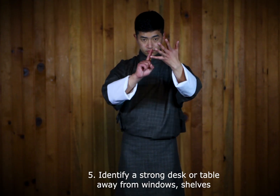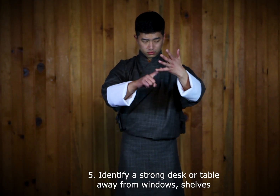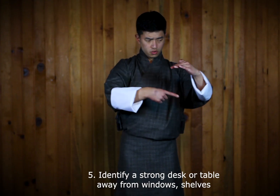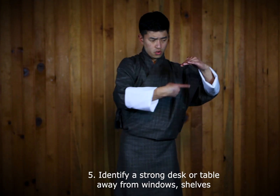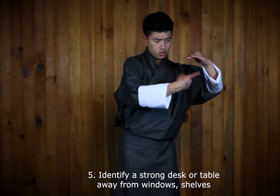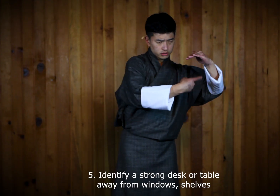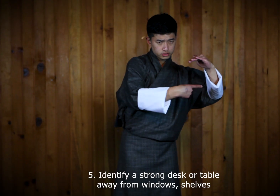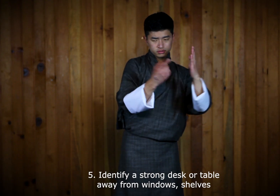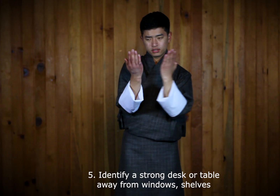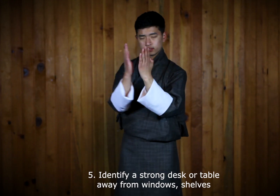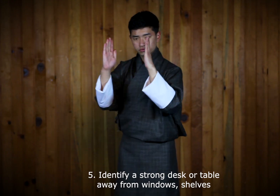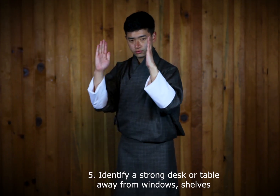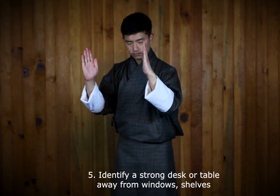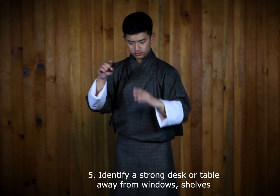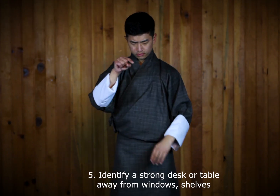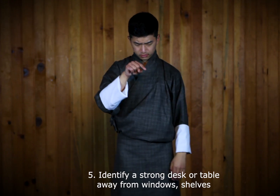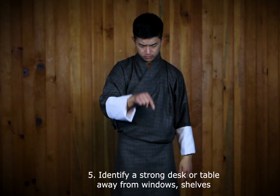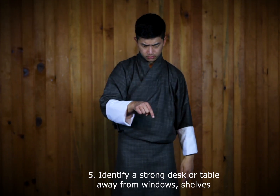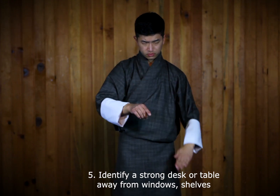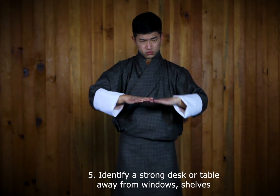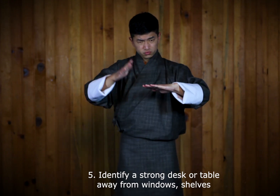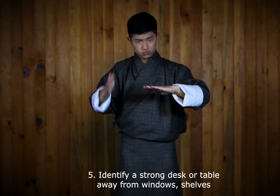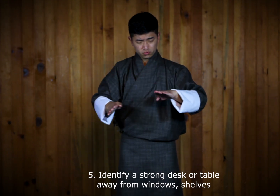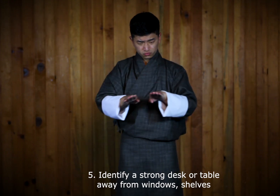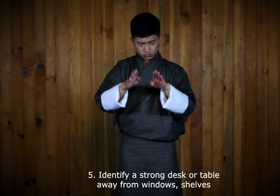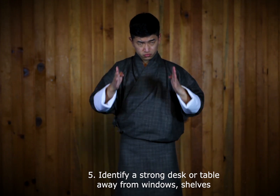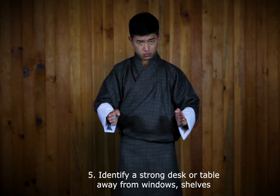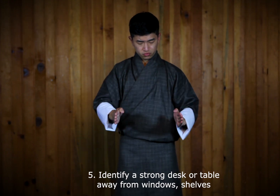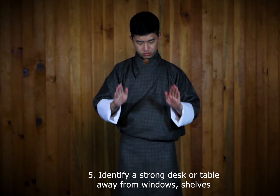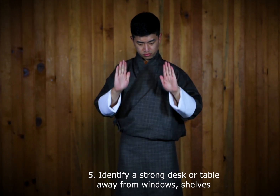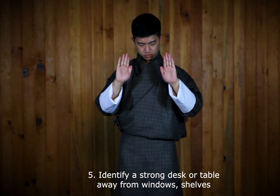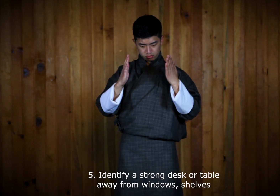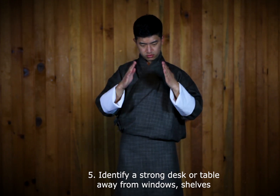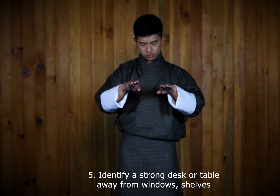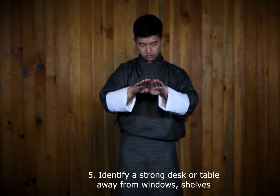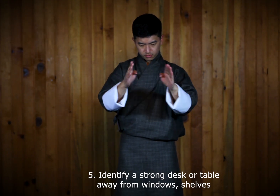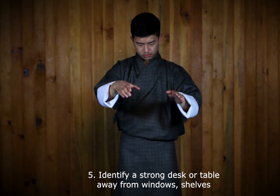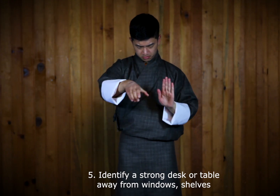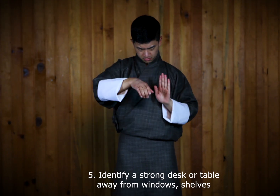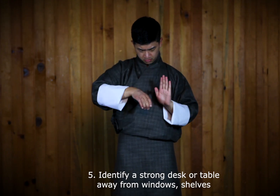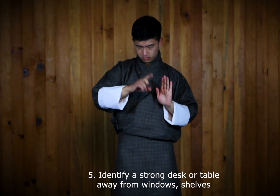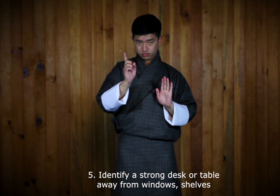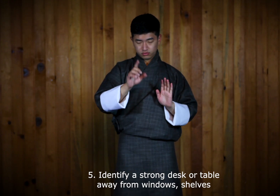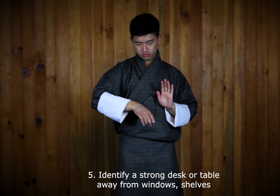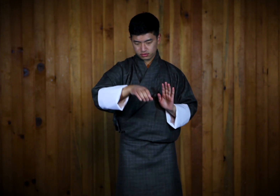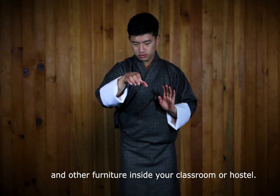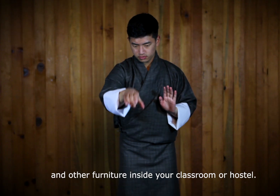5. Identify a strong desk or table away from windows, shelves,